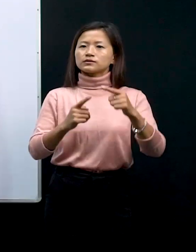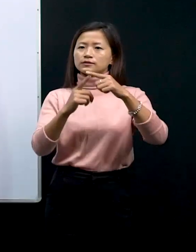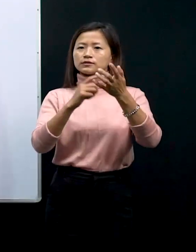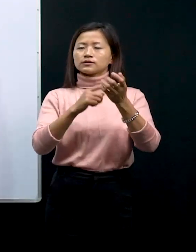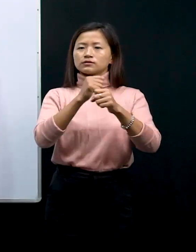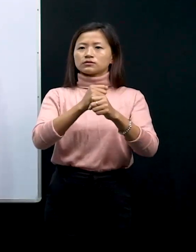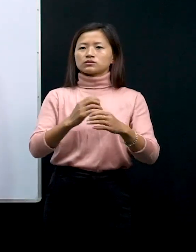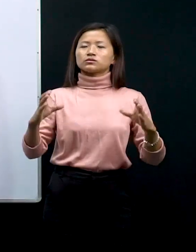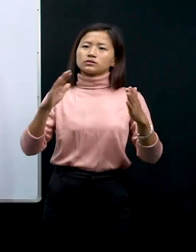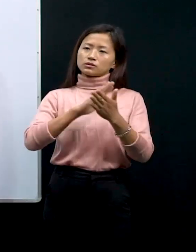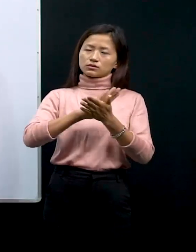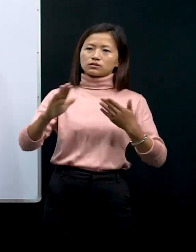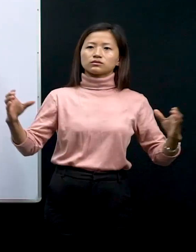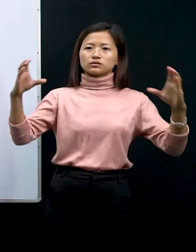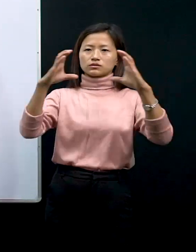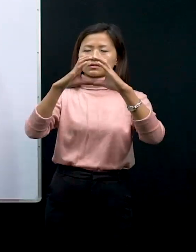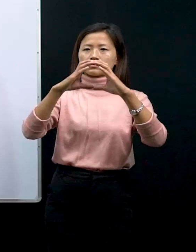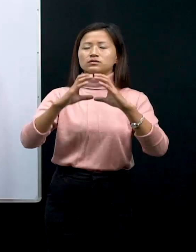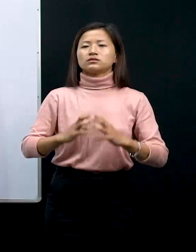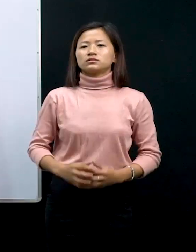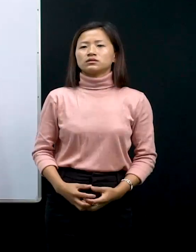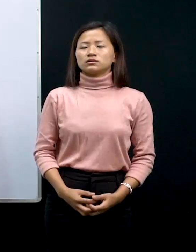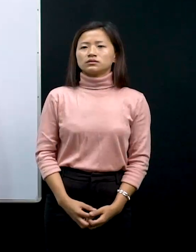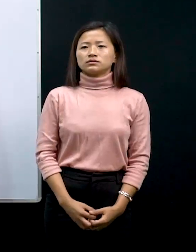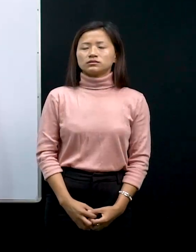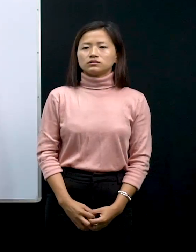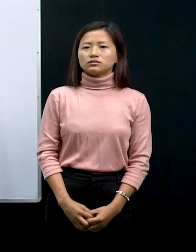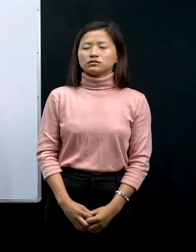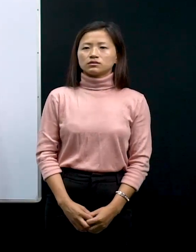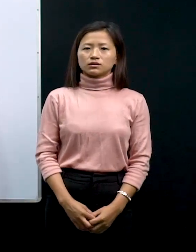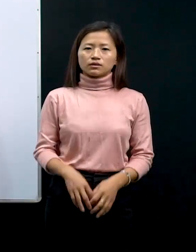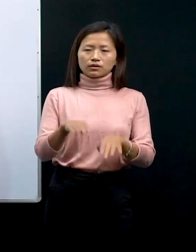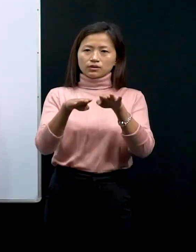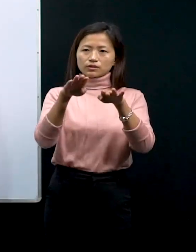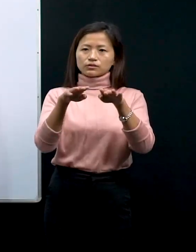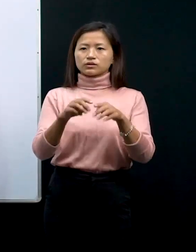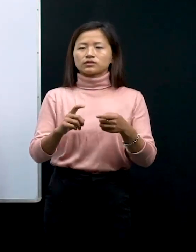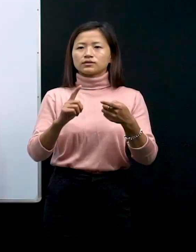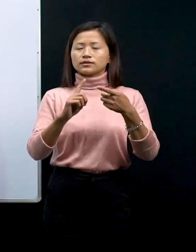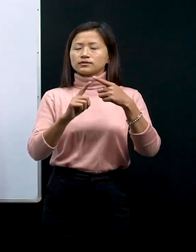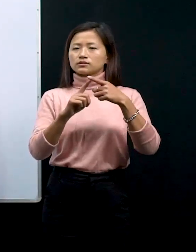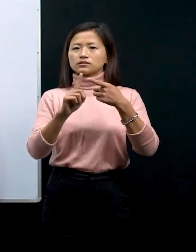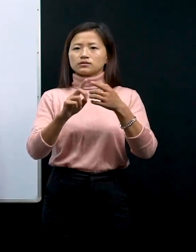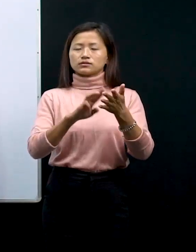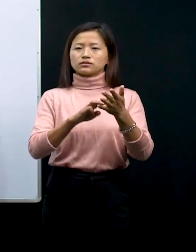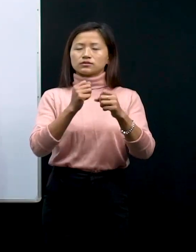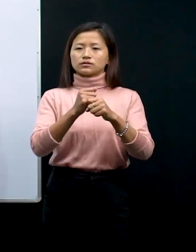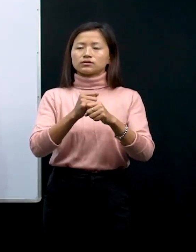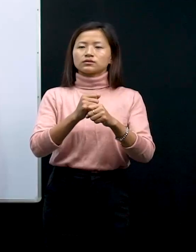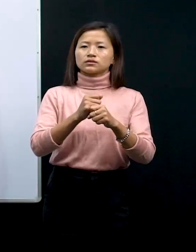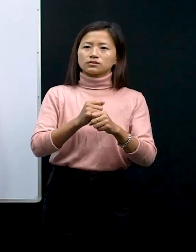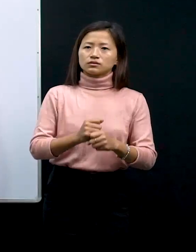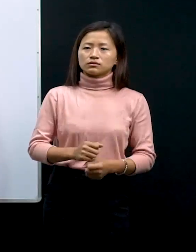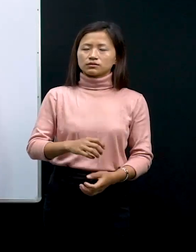circle. Yes or no? Okay. Then equal tangents subtends equal angle at the center, that